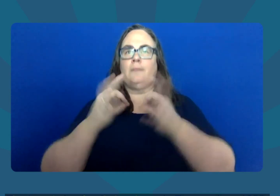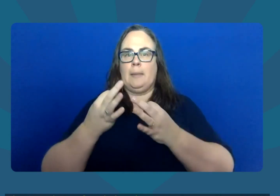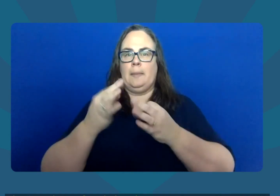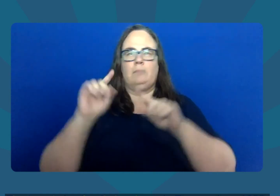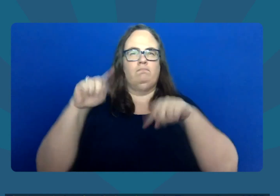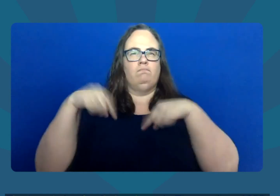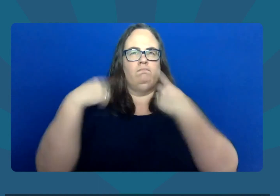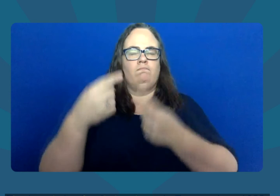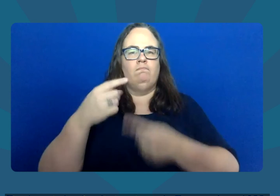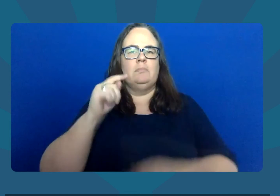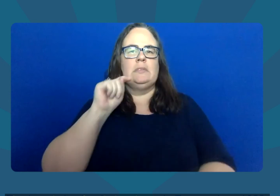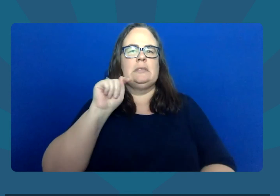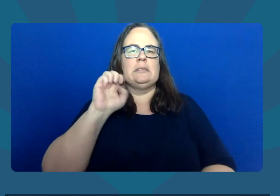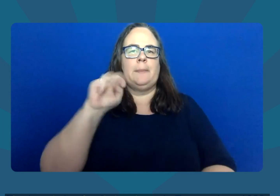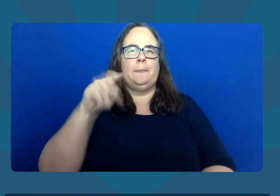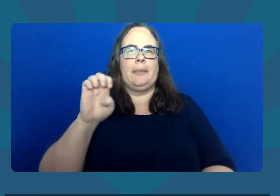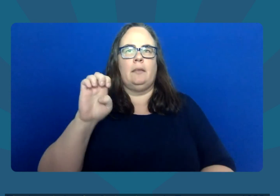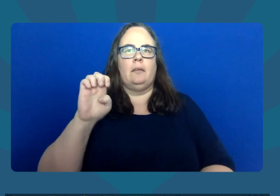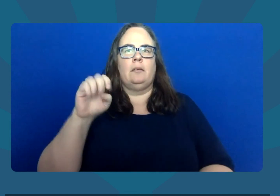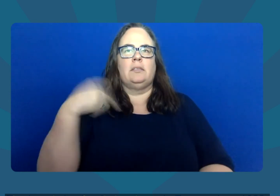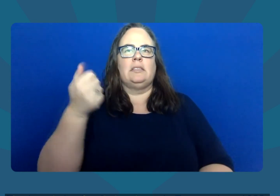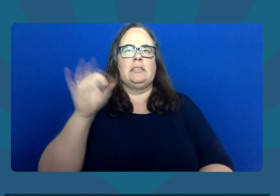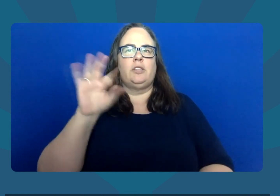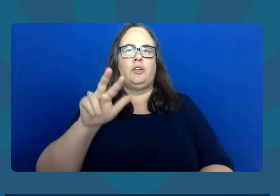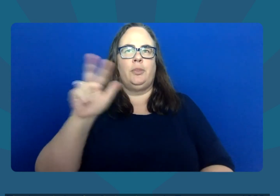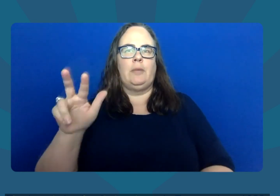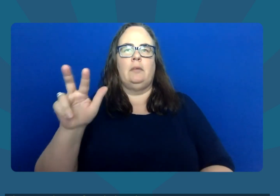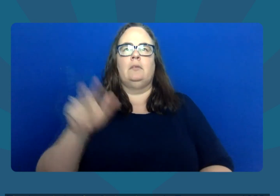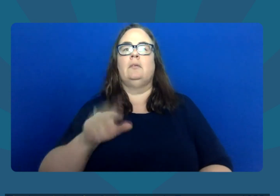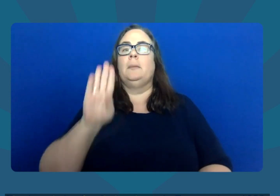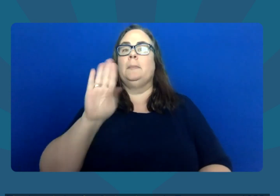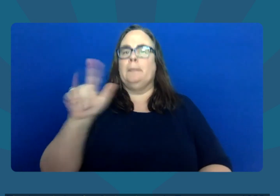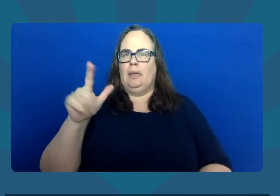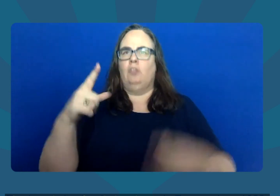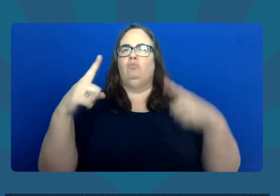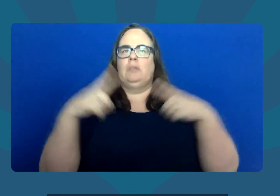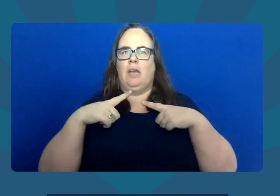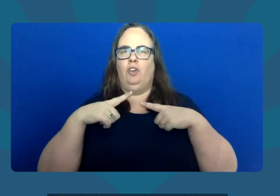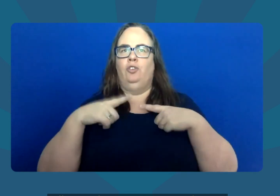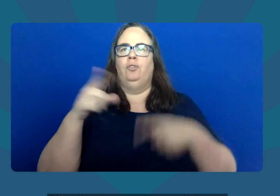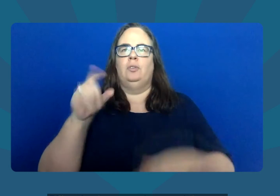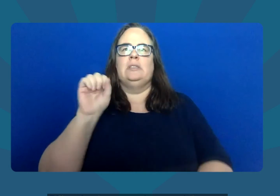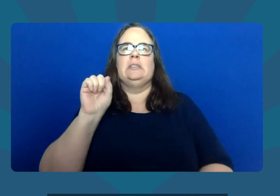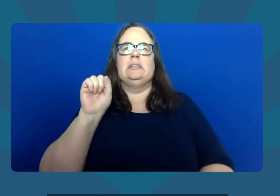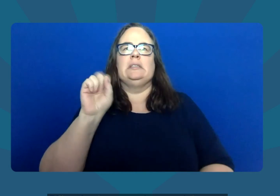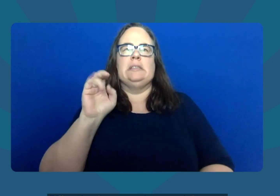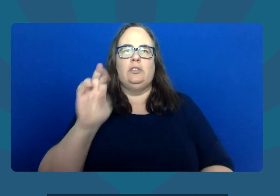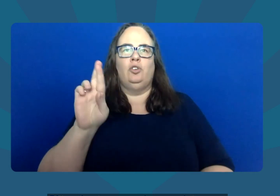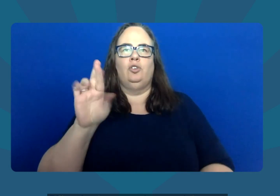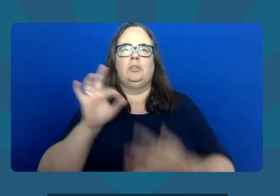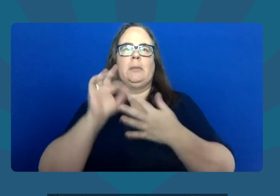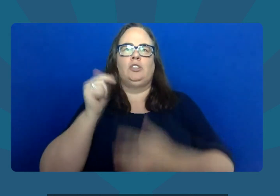The Lowridge family has been in Tempe since 1933. Bill retired as